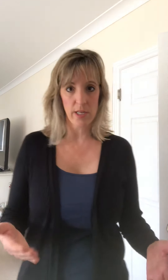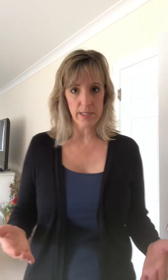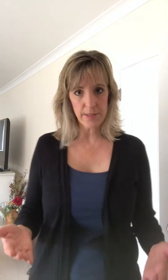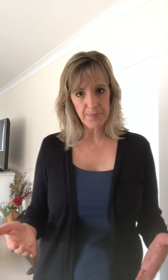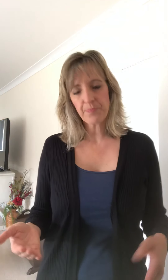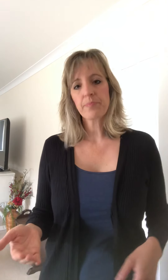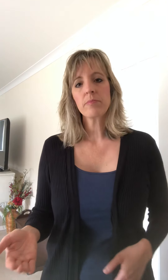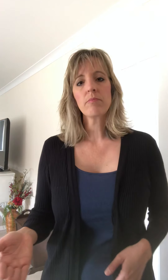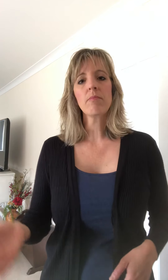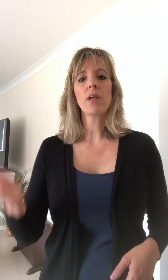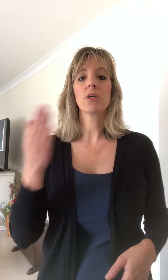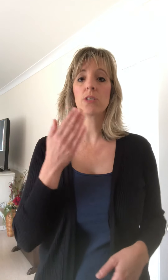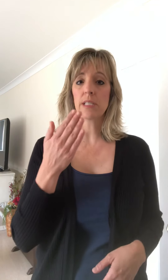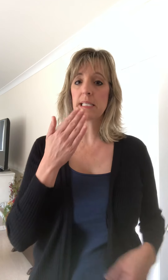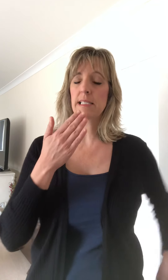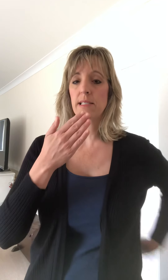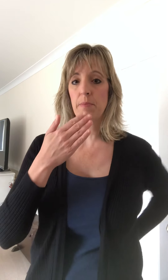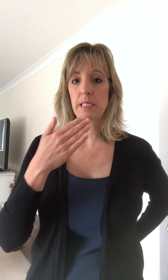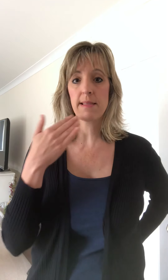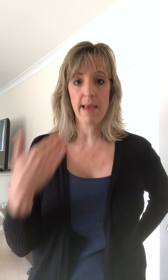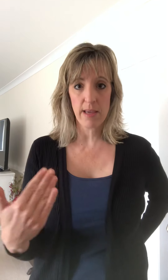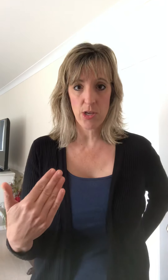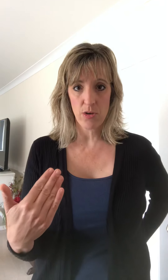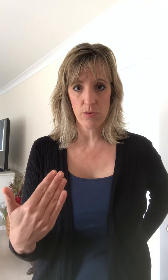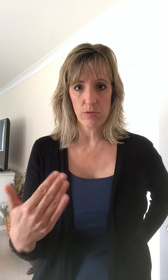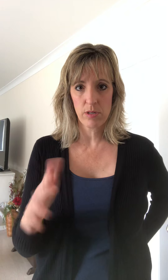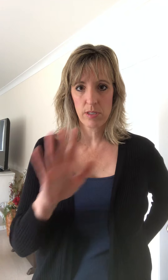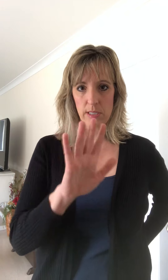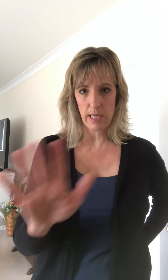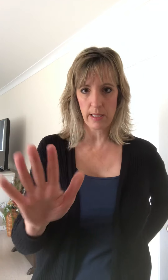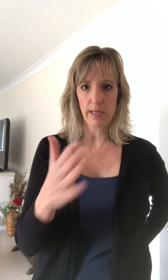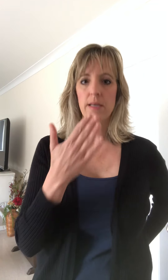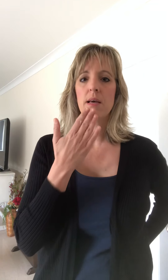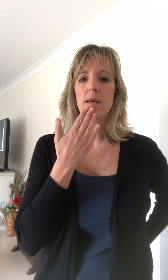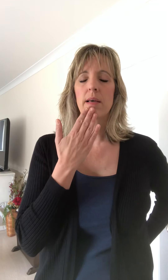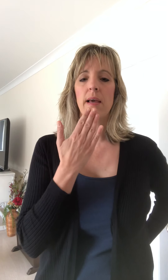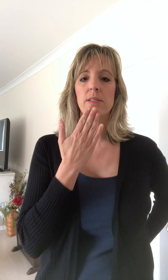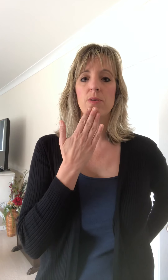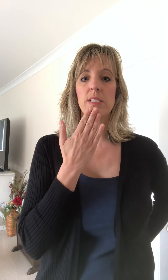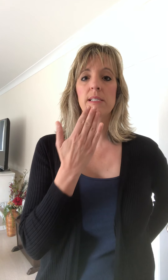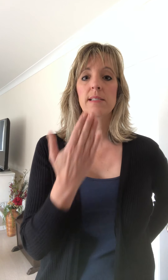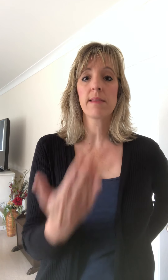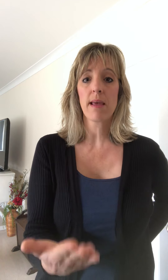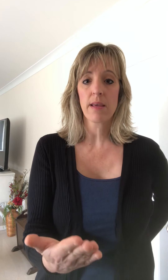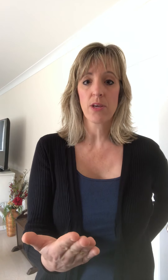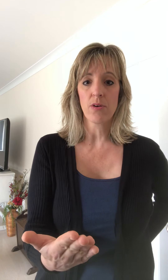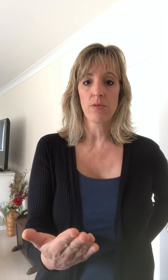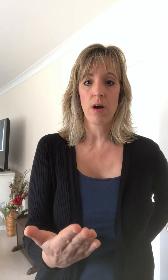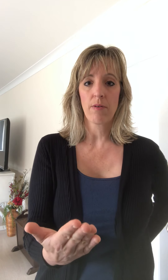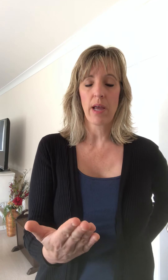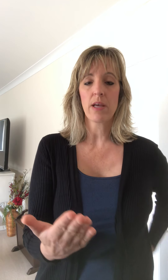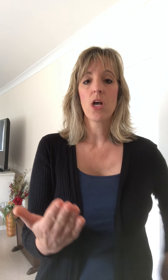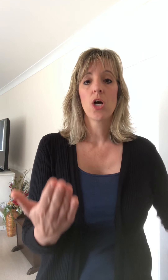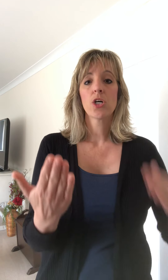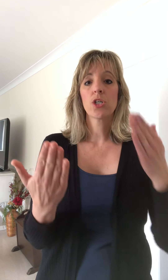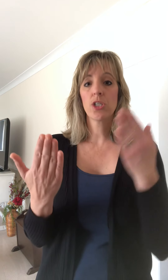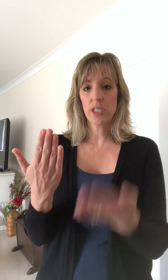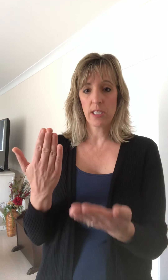good, good is the same as thank you, slightly. Okay, so this is thank you, all right?